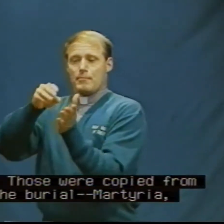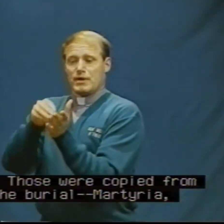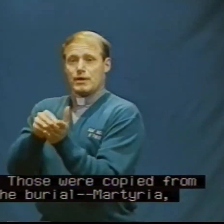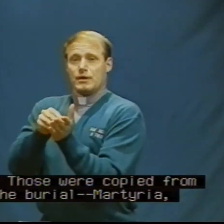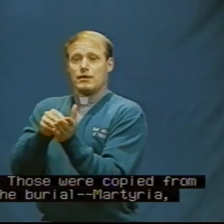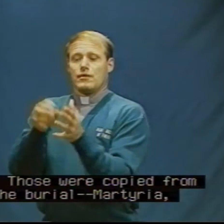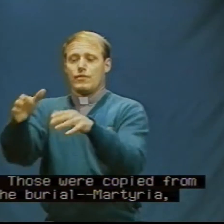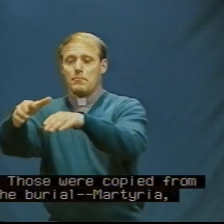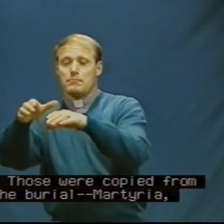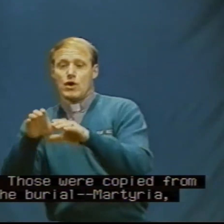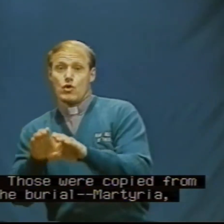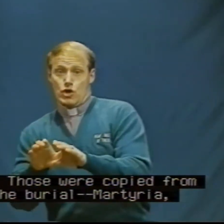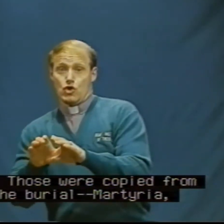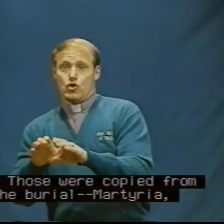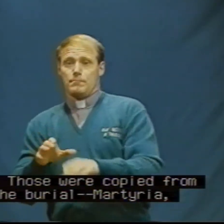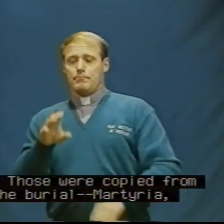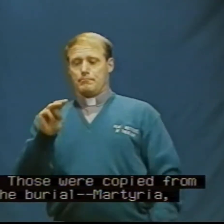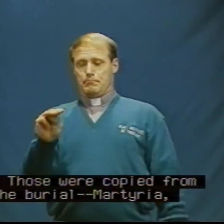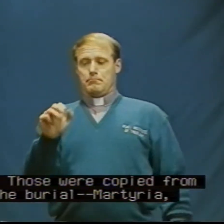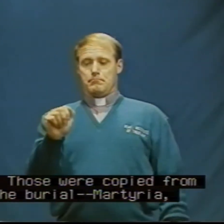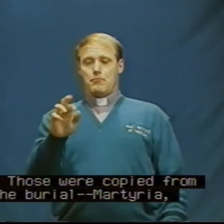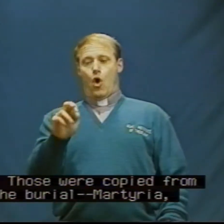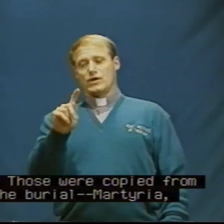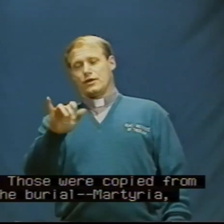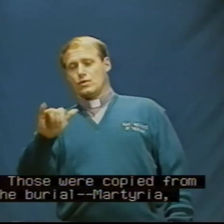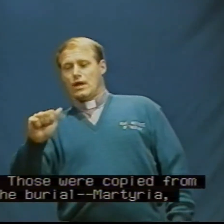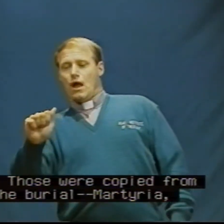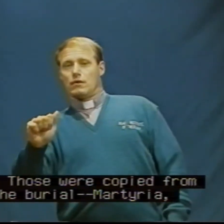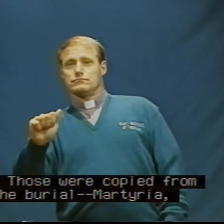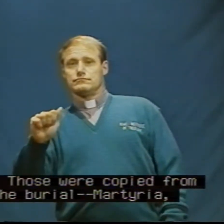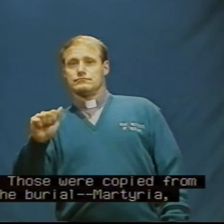Those were copied from the burial martyria.